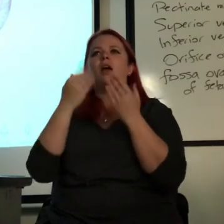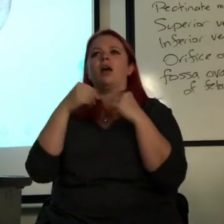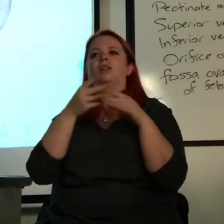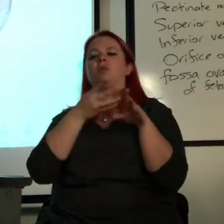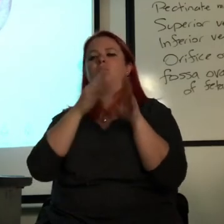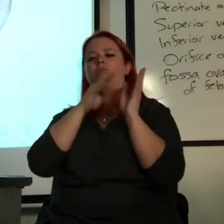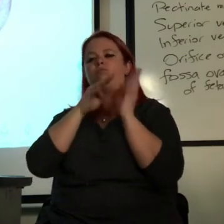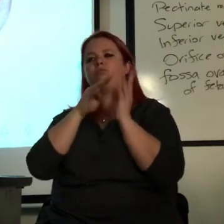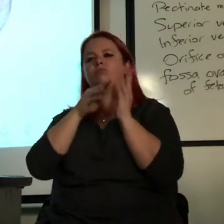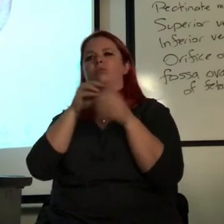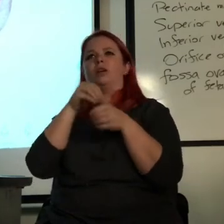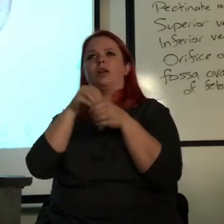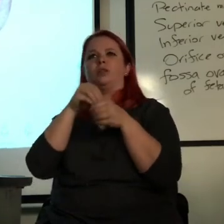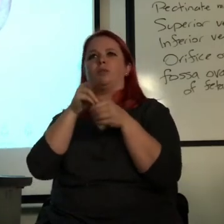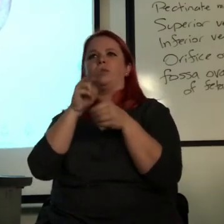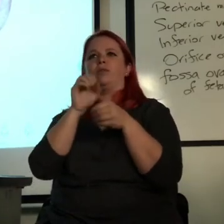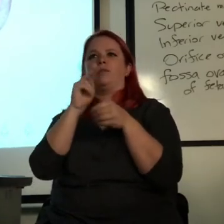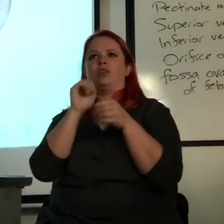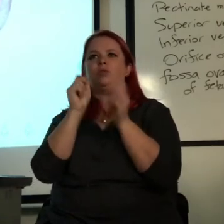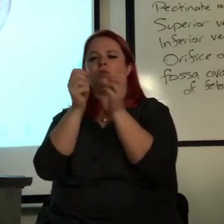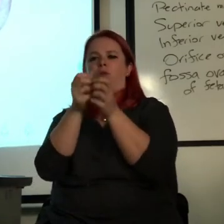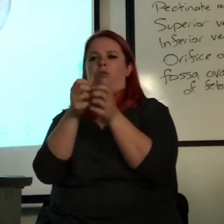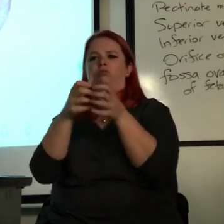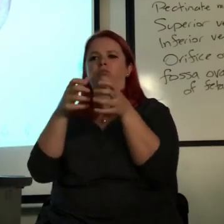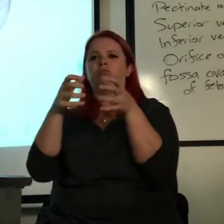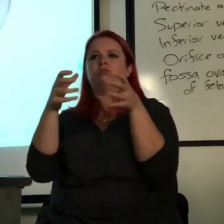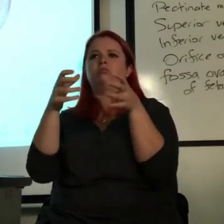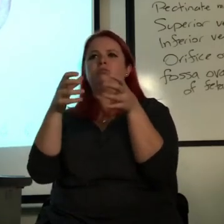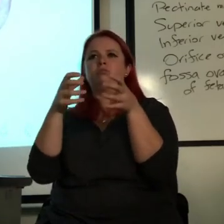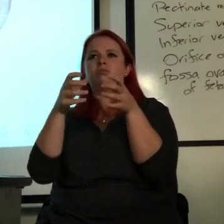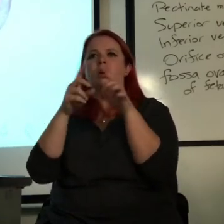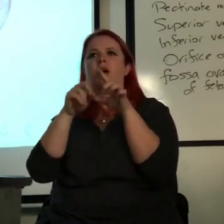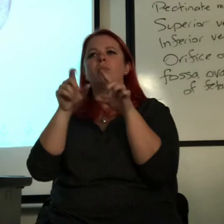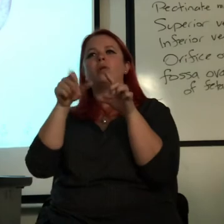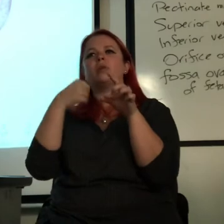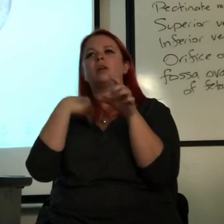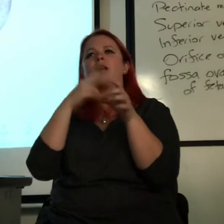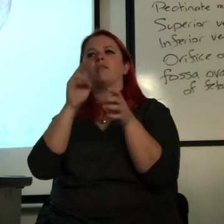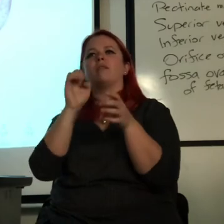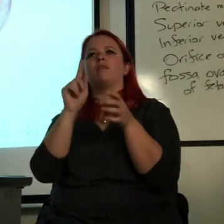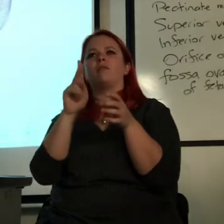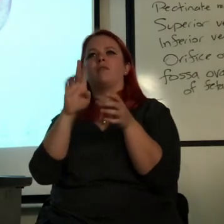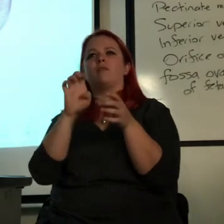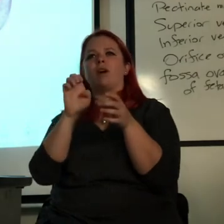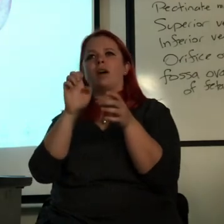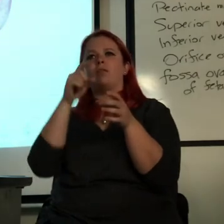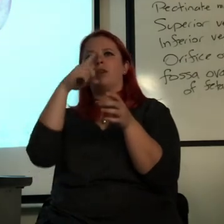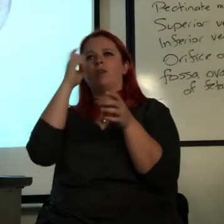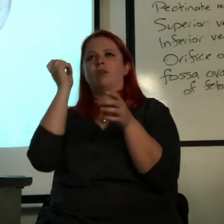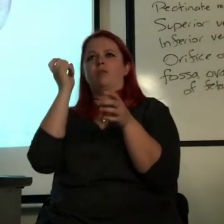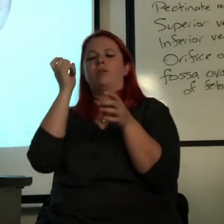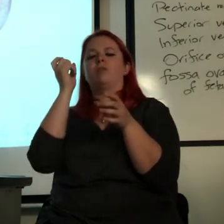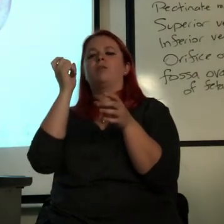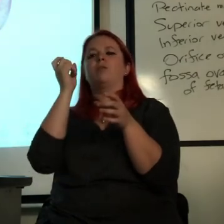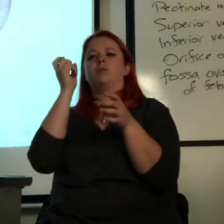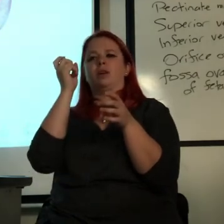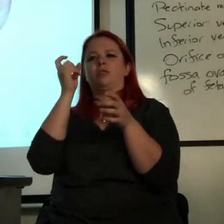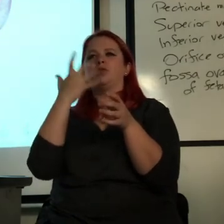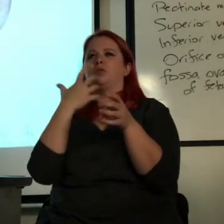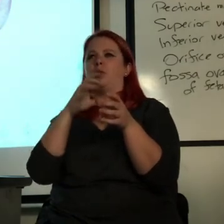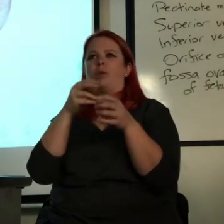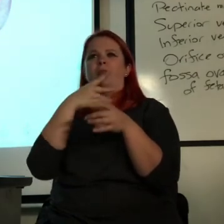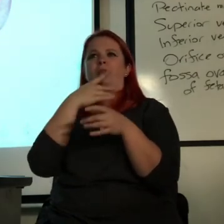those holes and fill up the ventricles. But then you need valves in the heart to prevent the backwards flow of